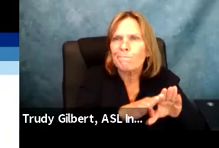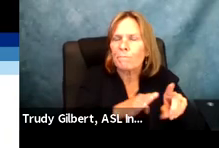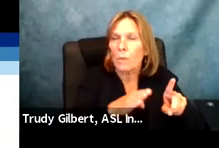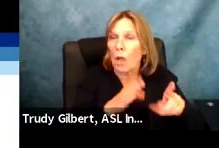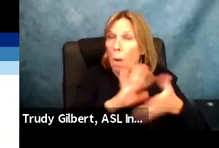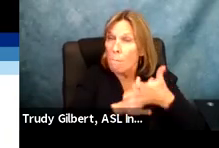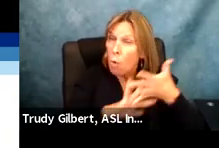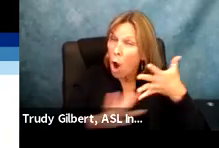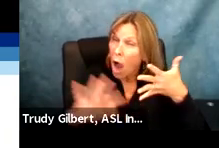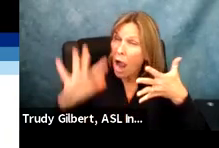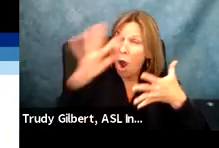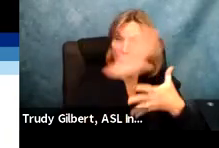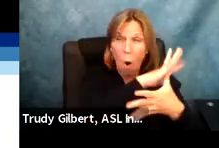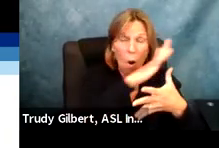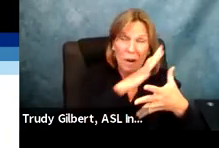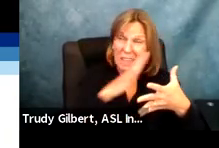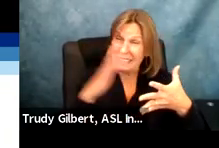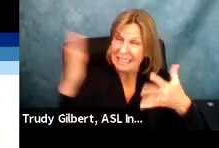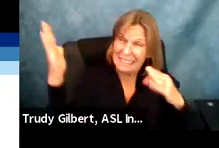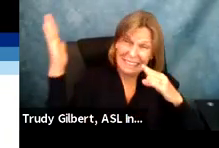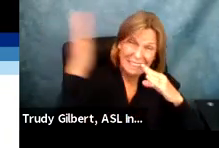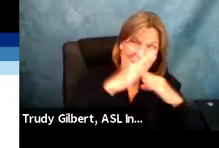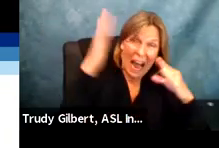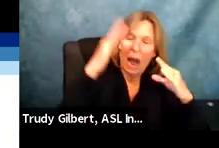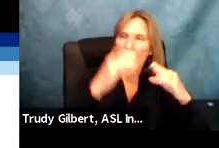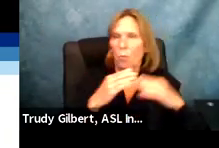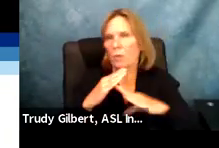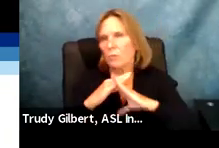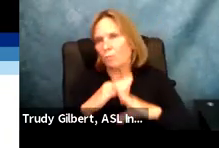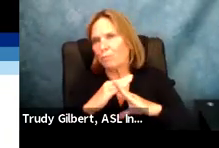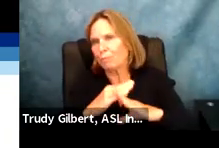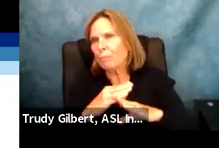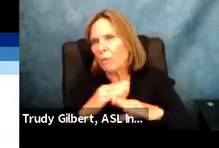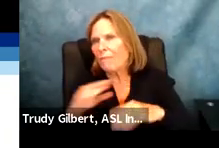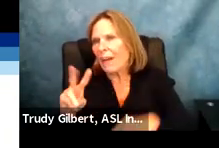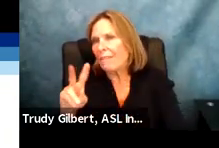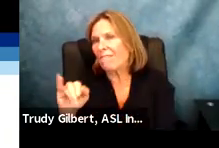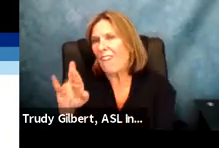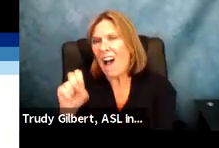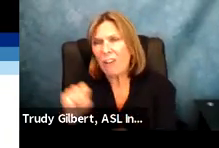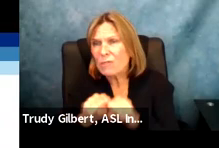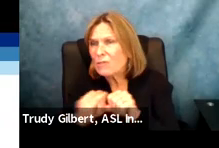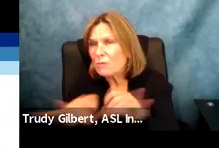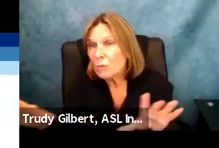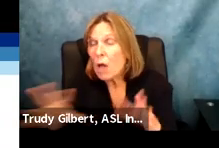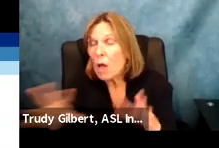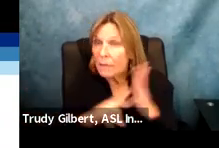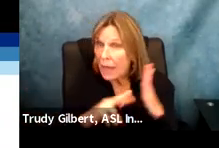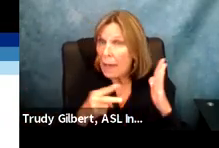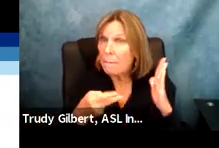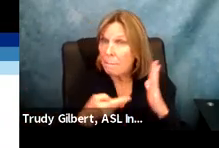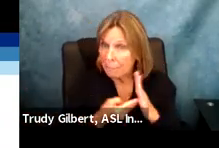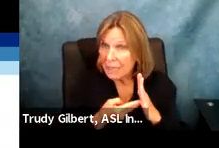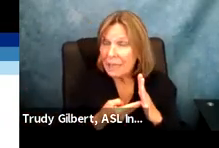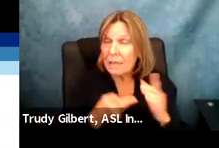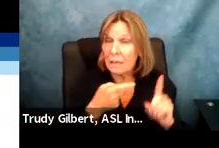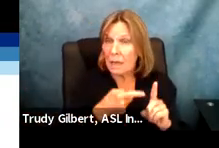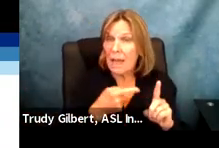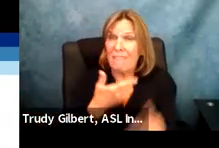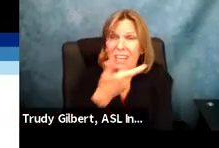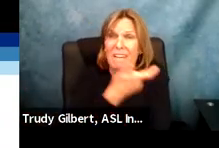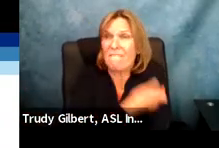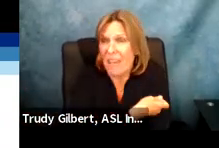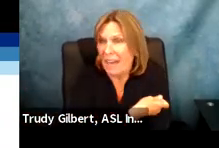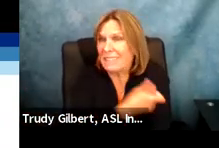had in the world was stopping this virus. And what that meant really was having safe and effective vaccines.